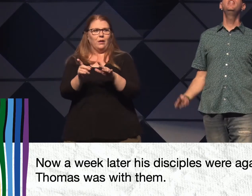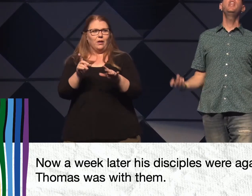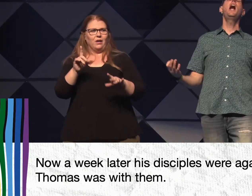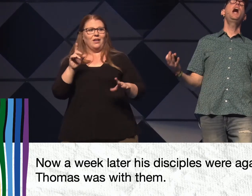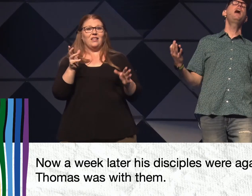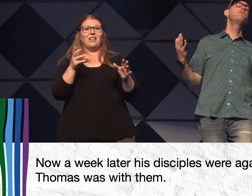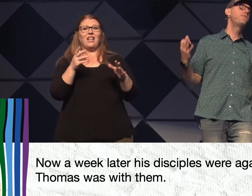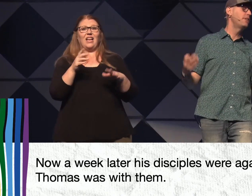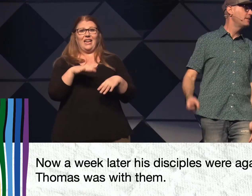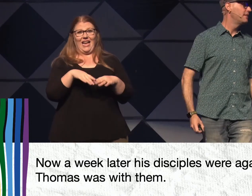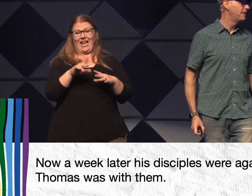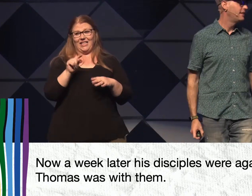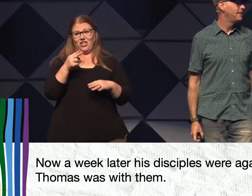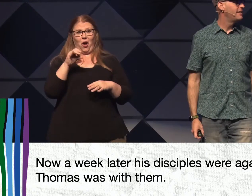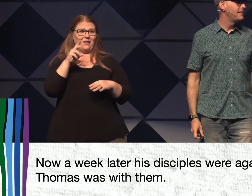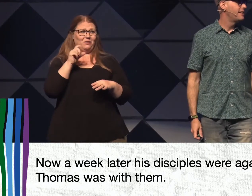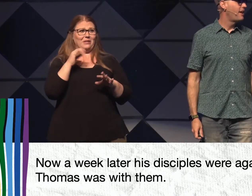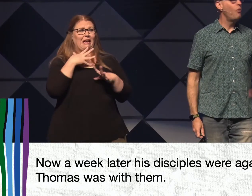like, enough.